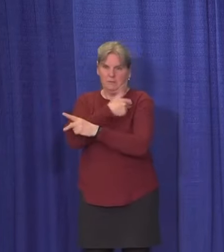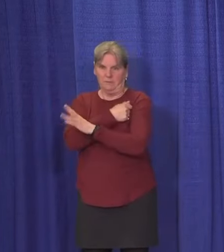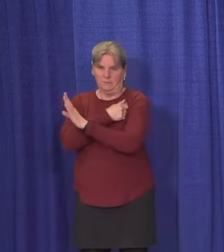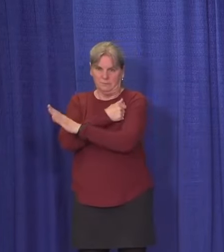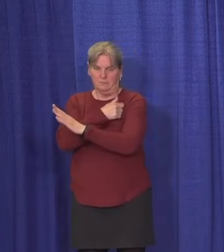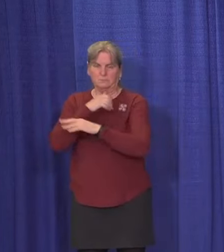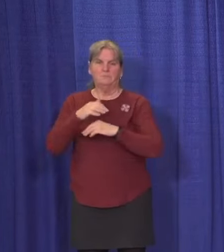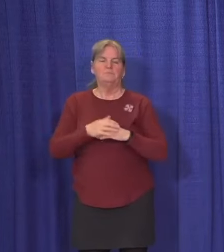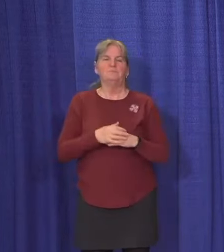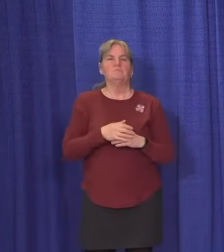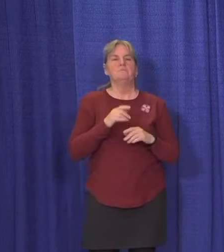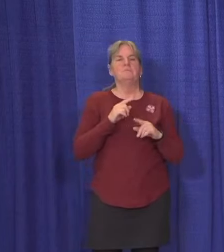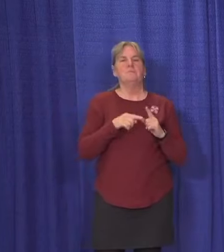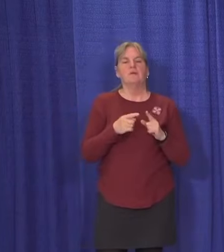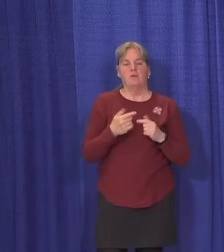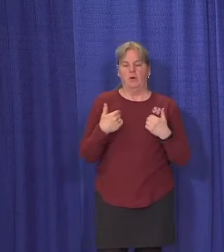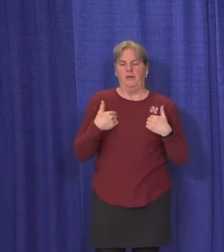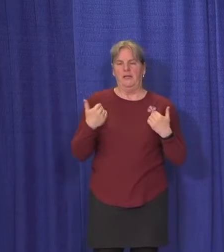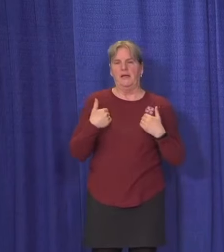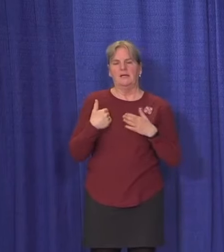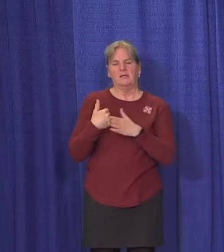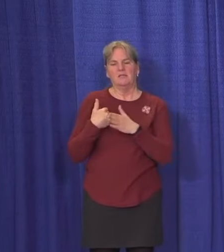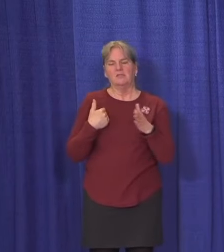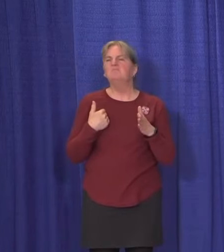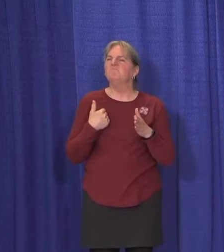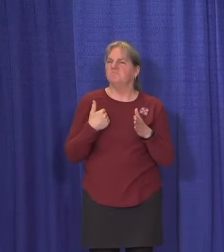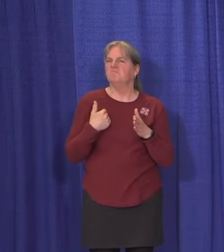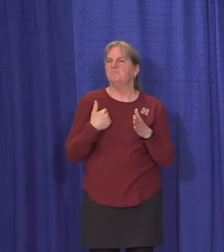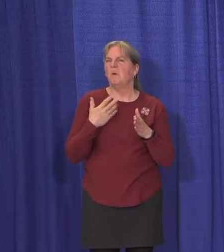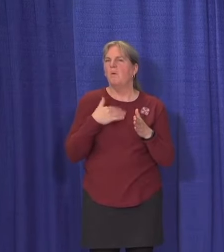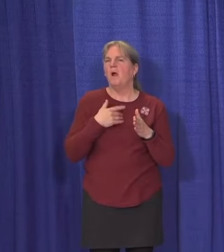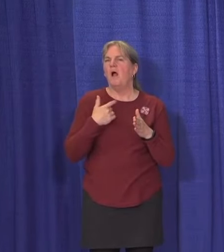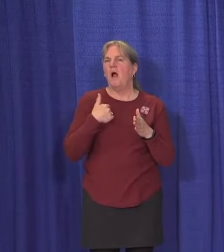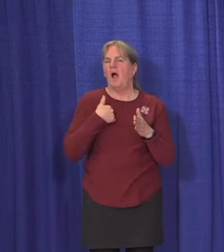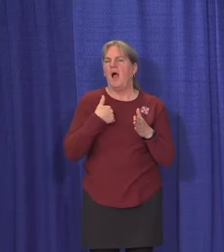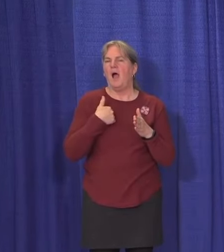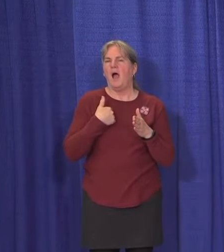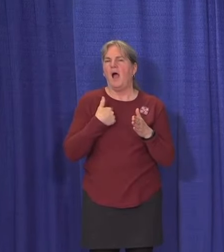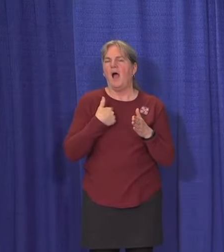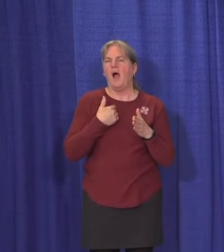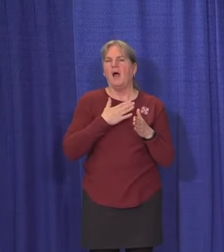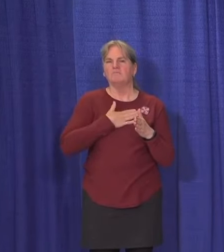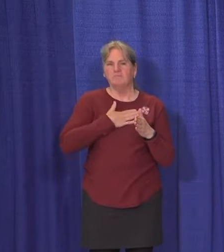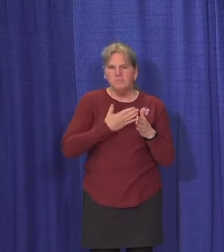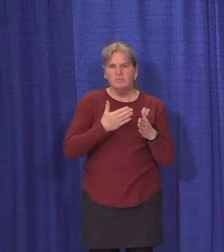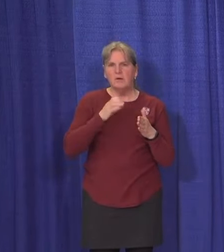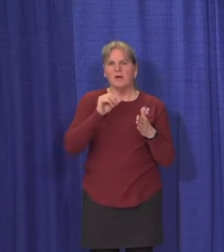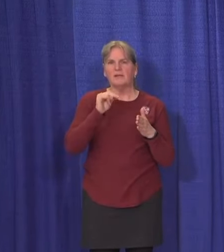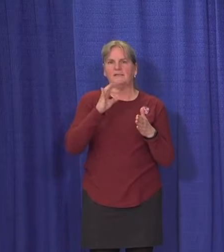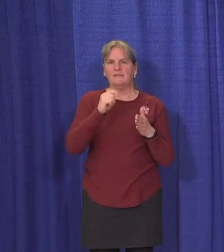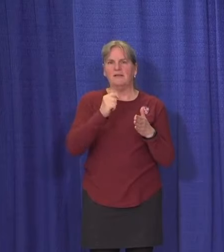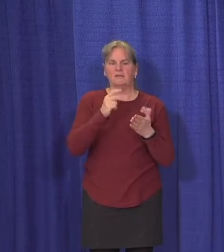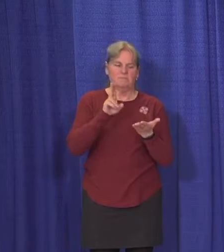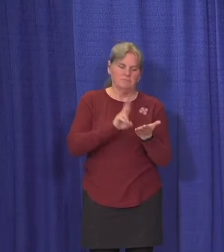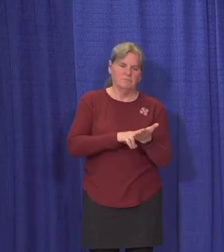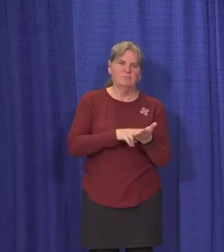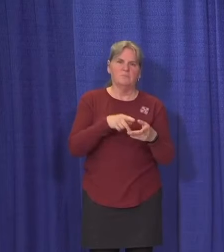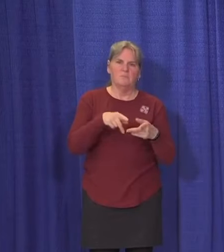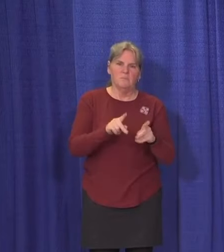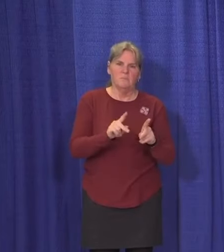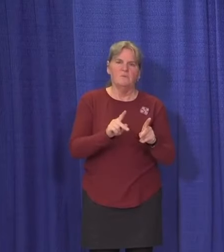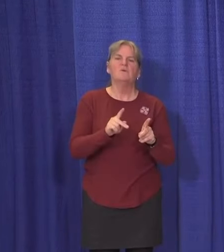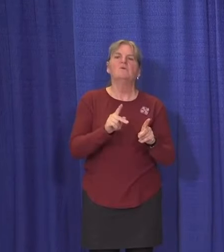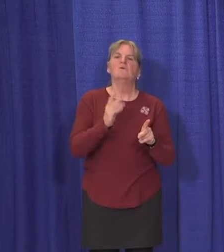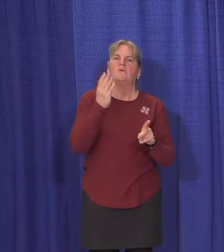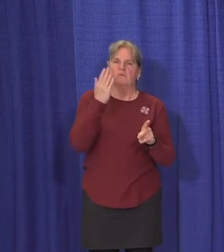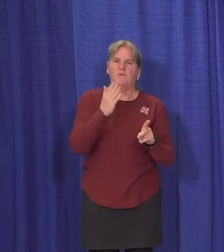independently. But of course, for younger children, there will be a consent process. So I think more on those sorts of details will come,